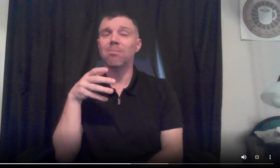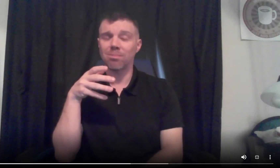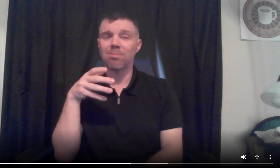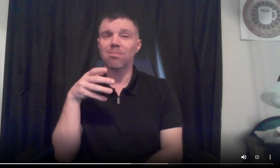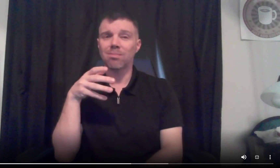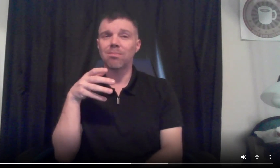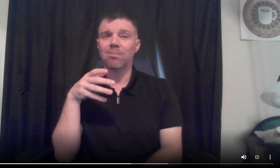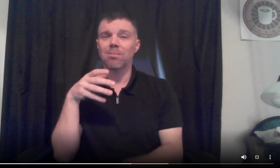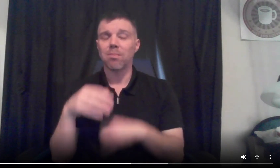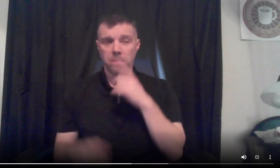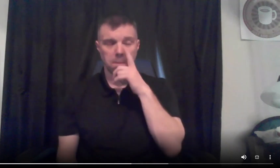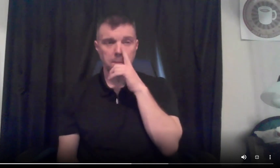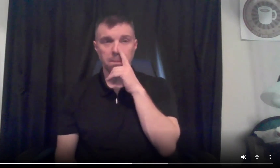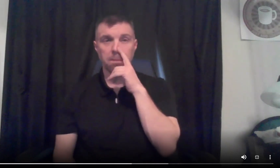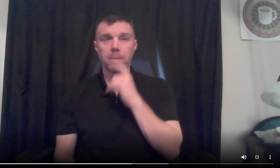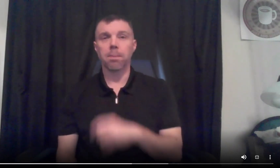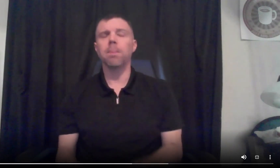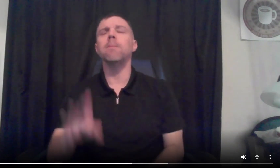farms. That's right.